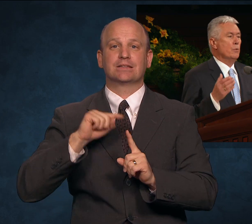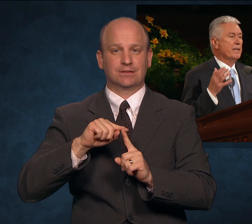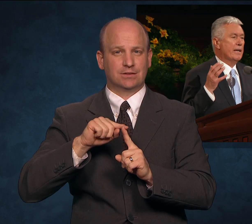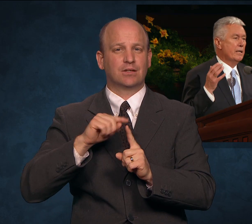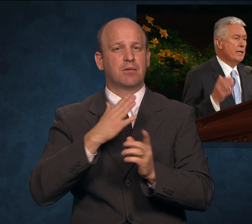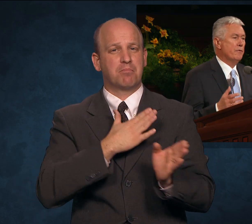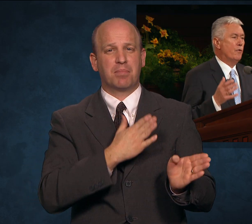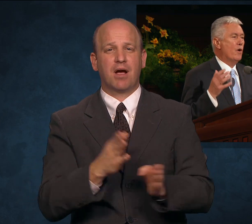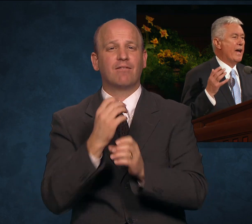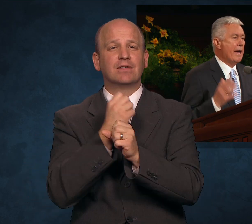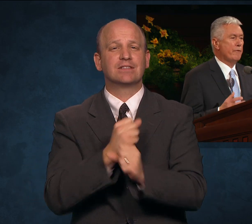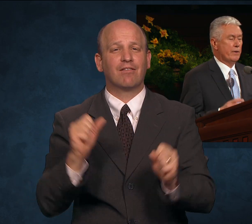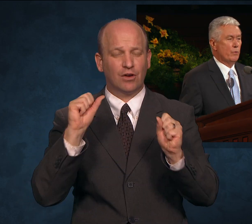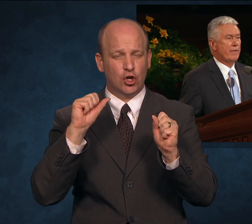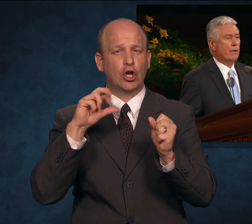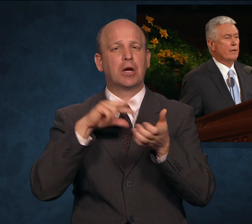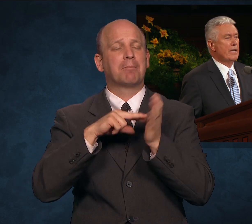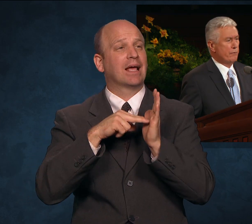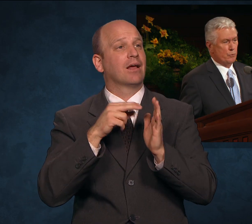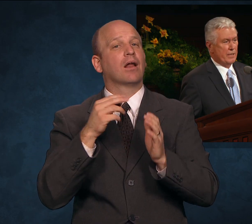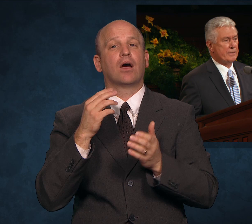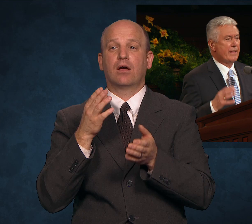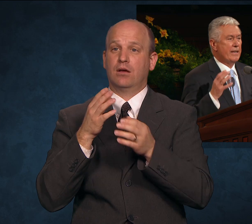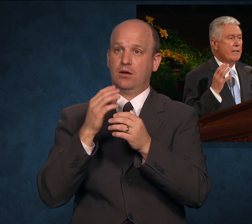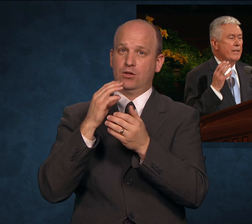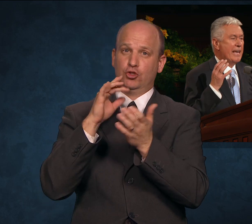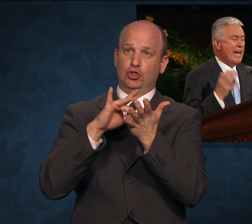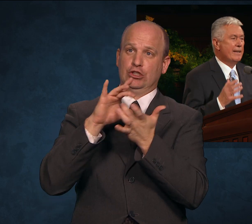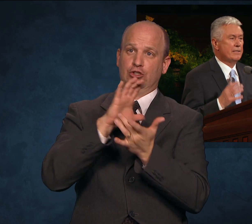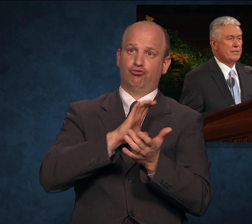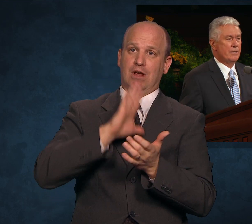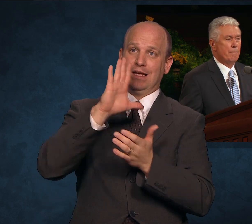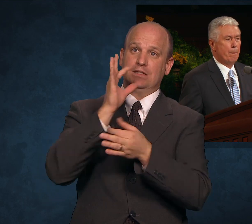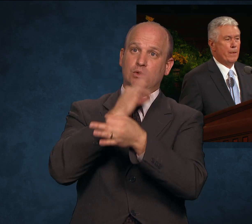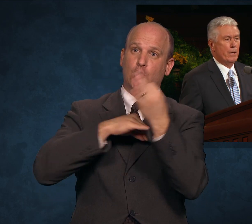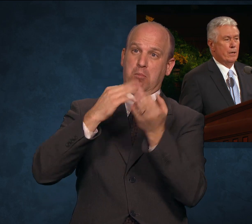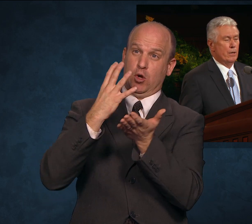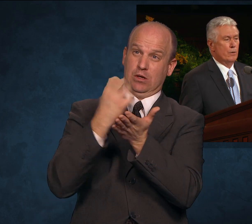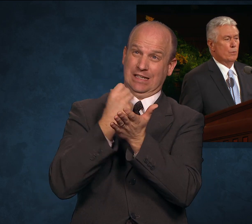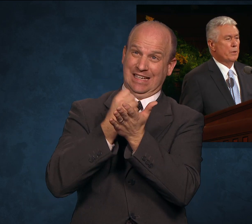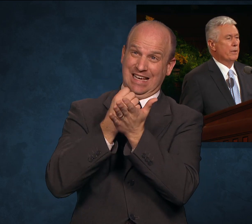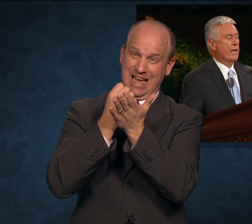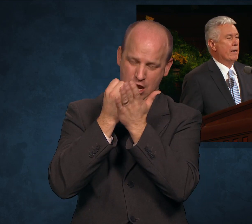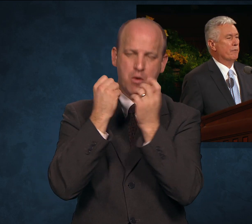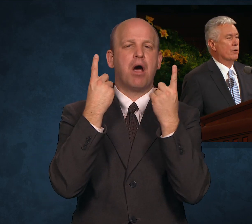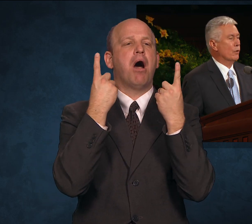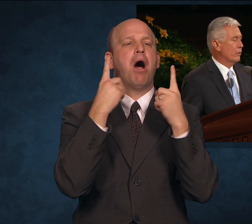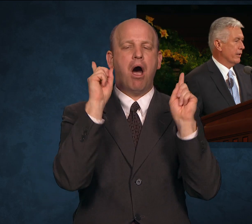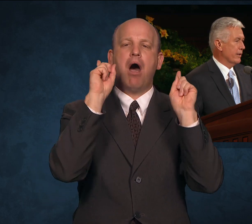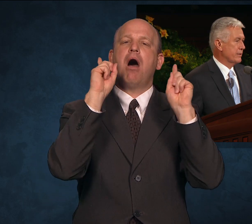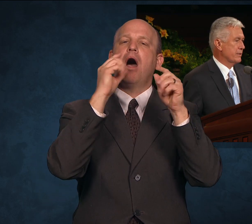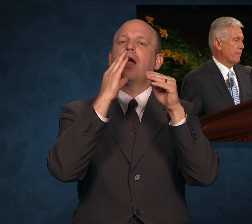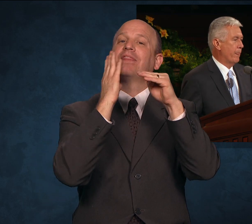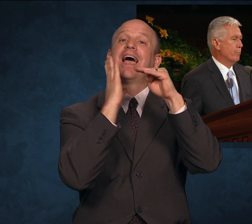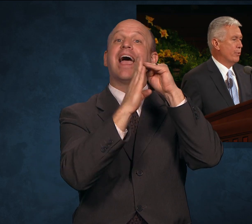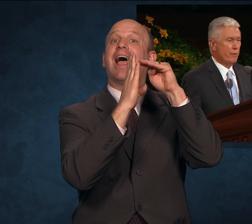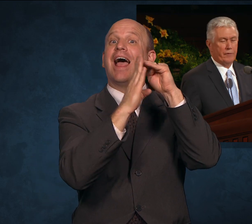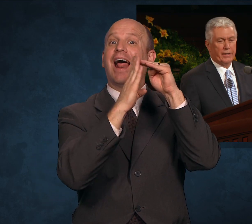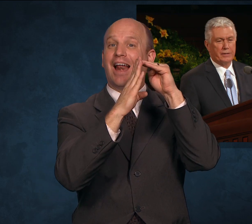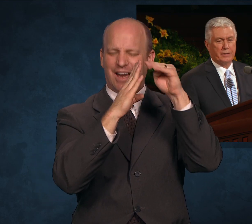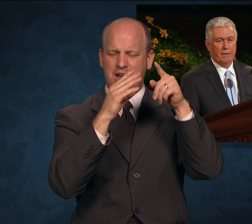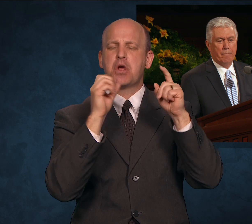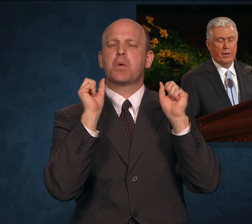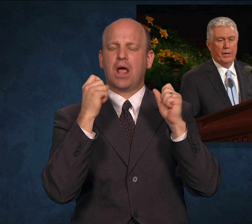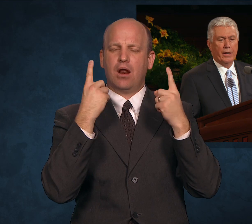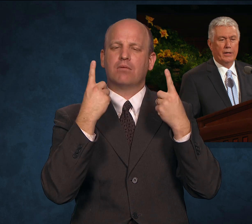Christ we can live forever with our loved ones that in the end we will have glorious